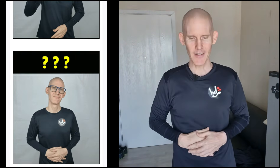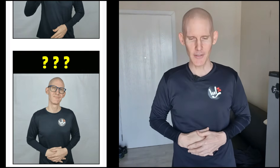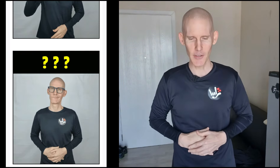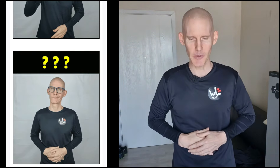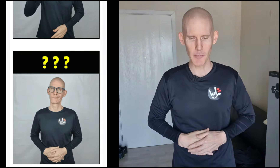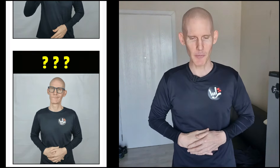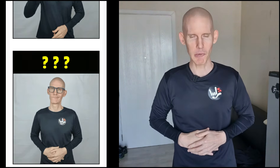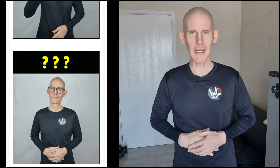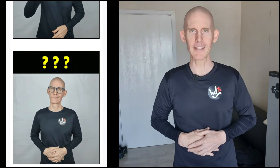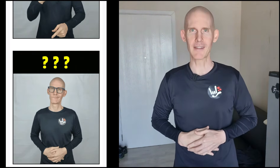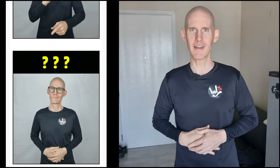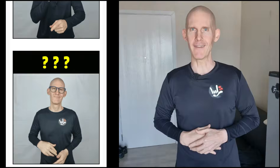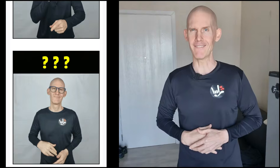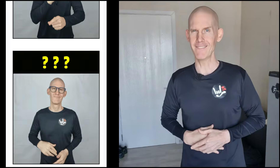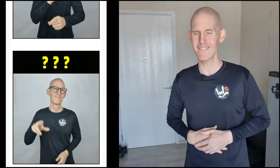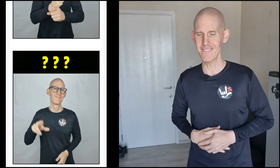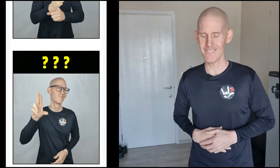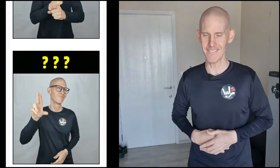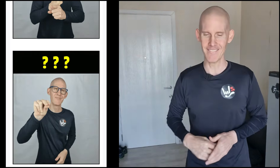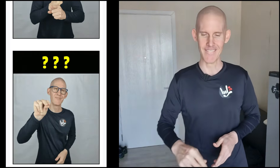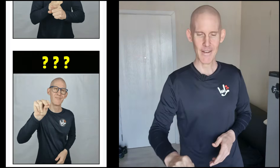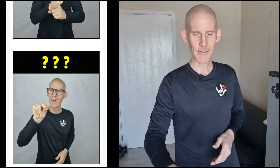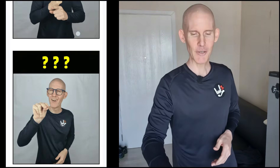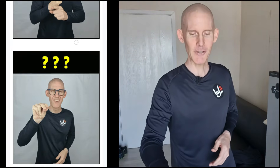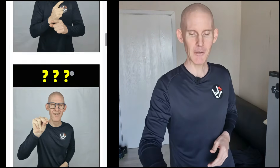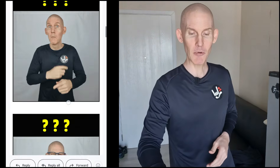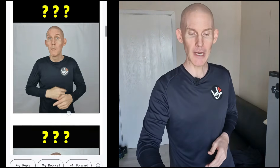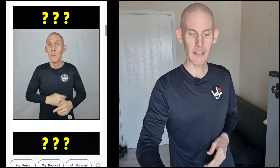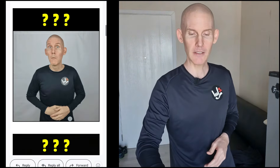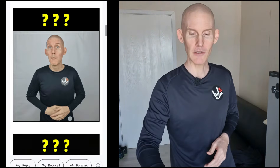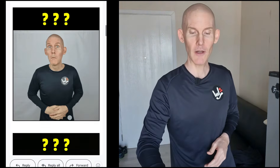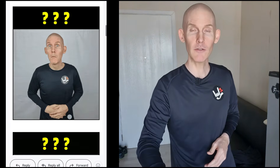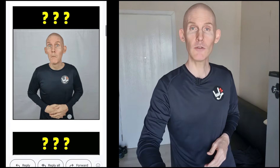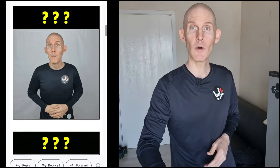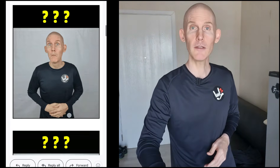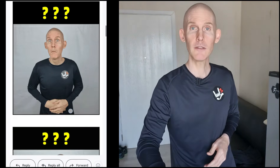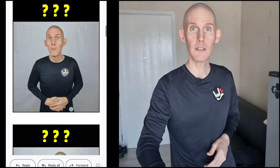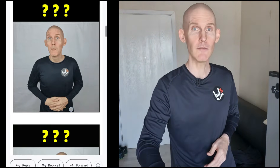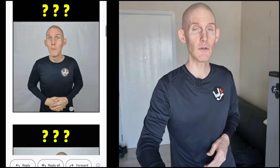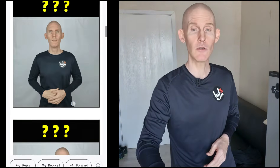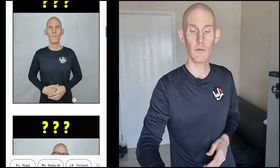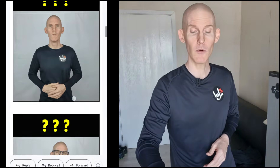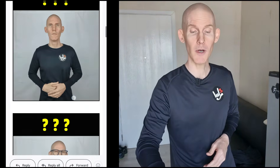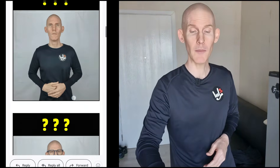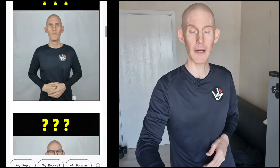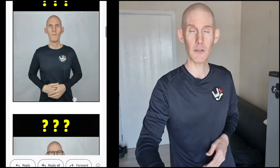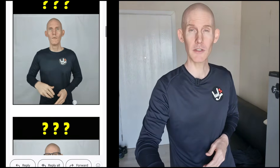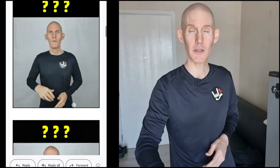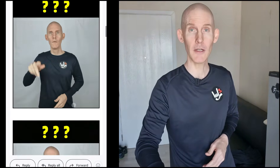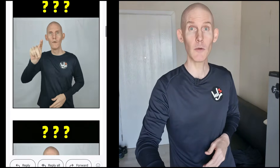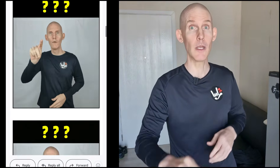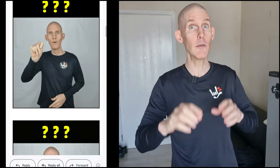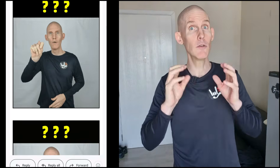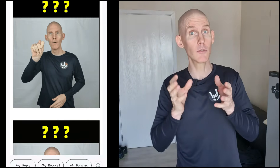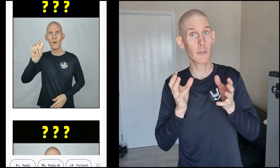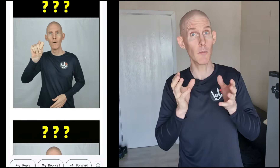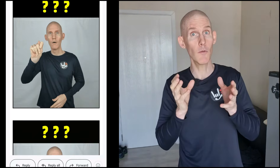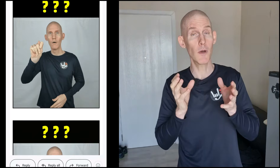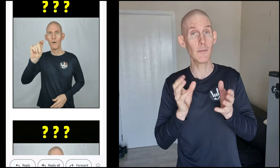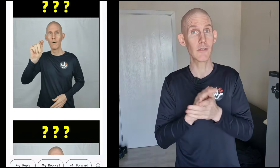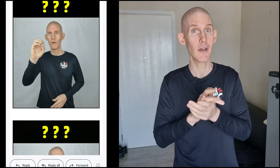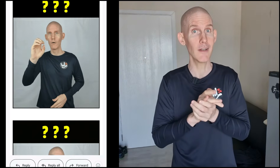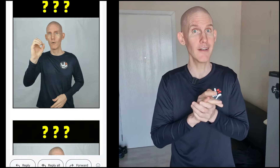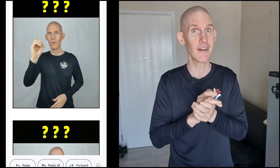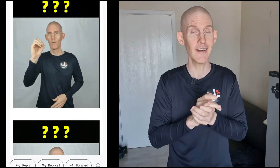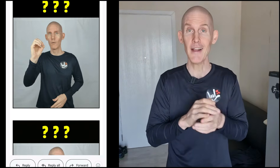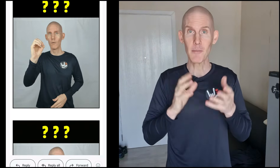All right, looks a little bit perplexed there. So you can practice as long as you want, even though you don't know what I'm actually signing, or maybe you know some of